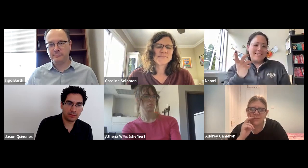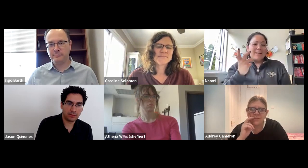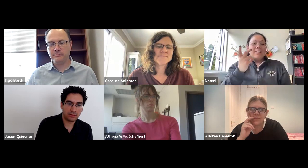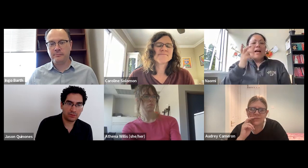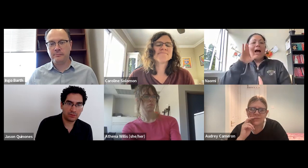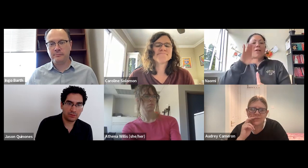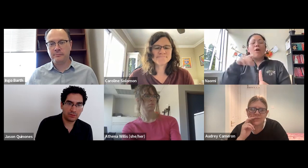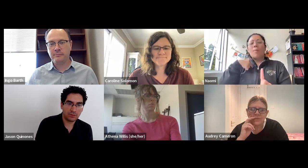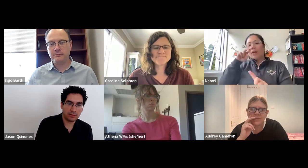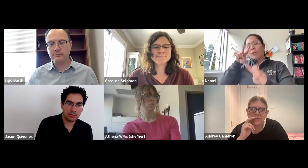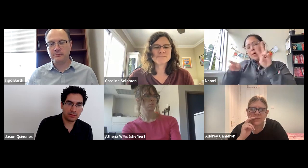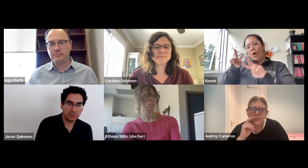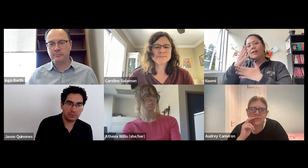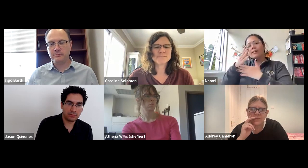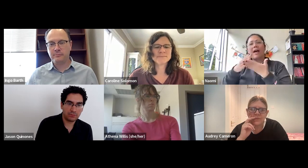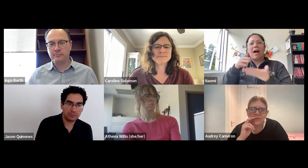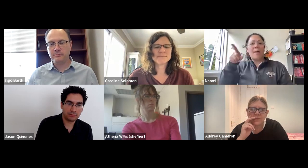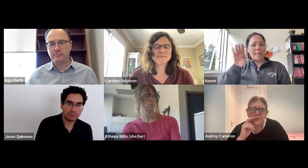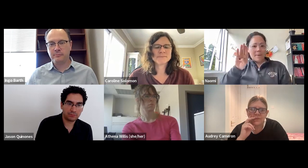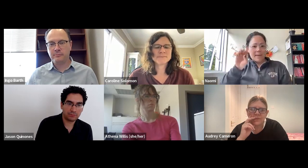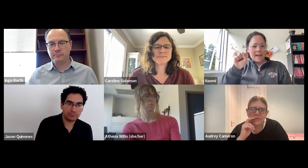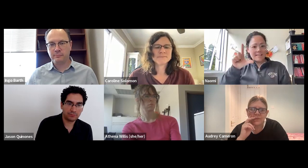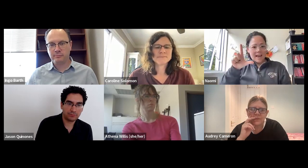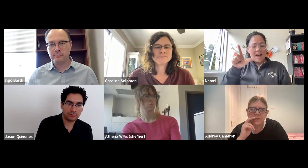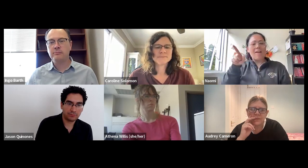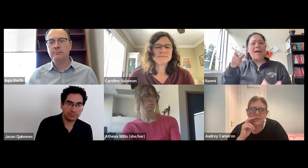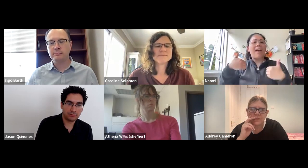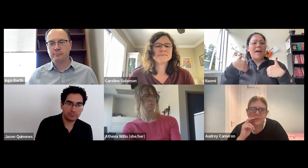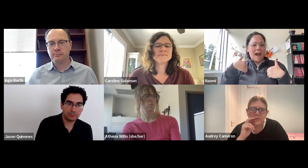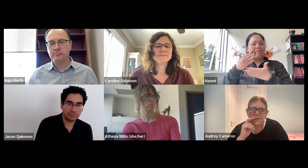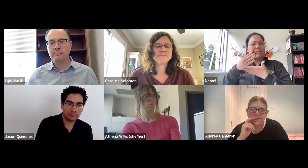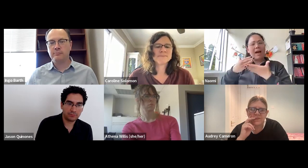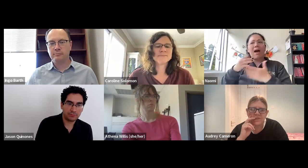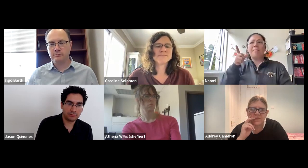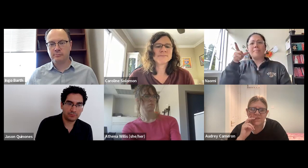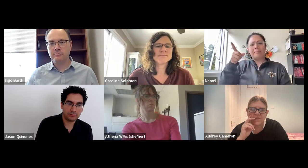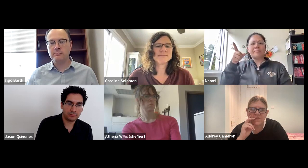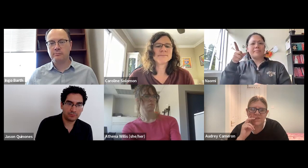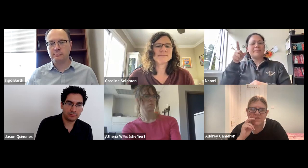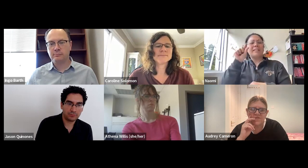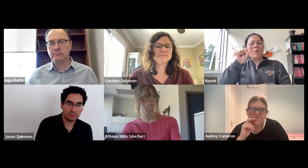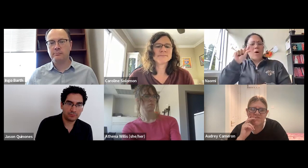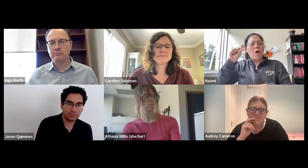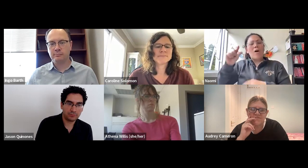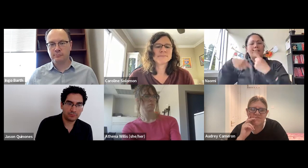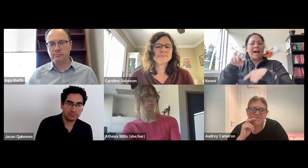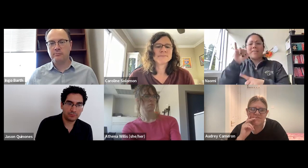Well, there's really no sign for any of it, to be honest, but we do look at some BSL signs as a reference, and some of those